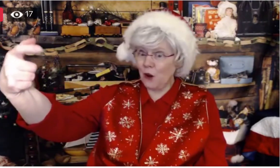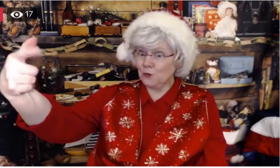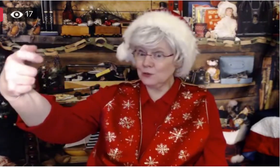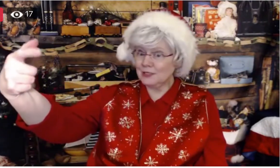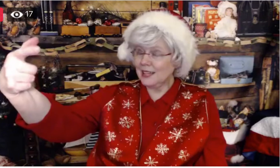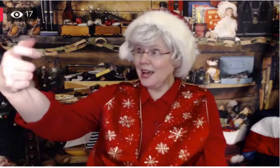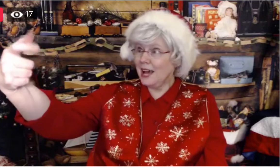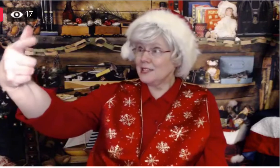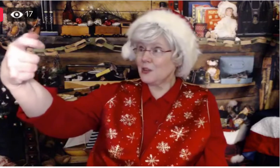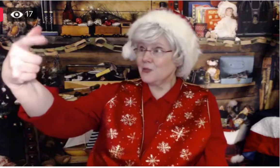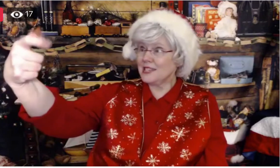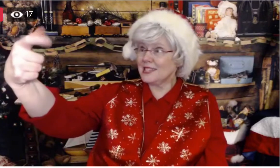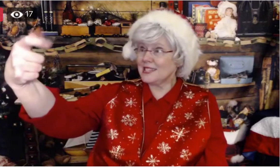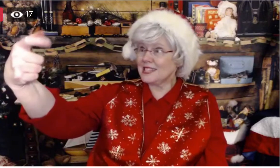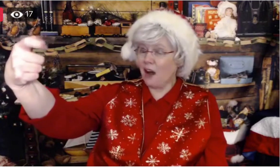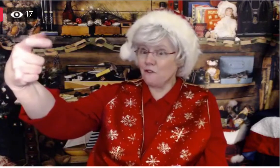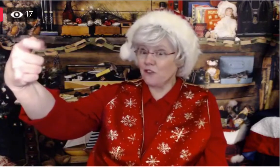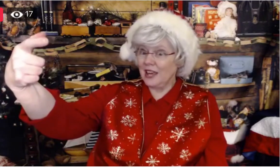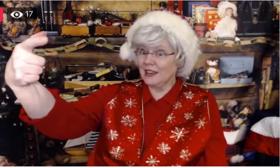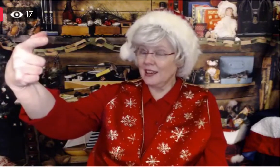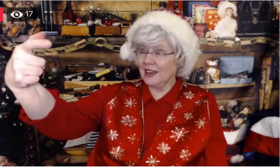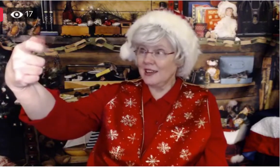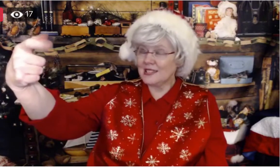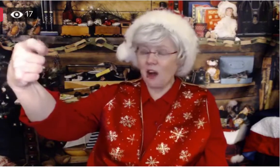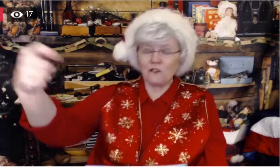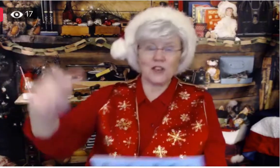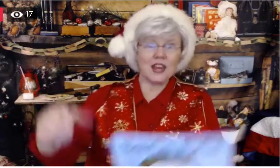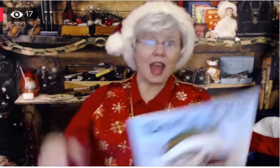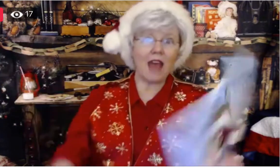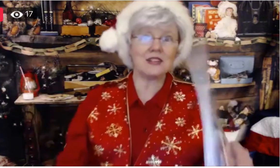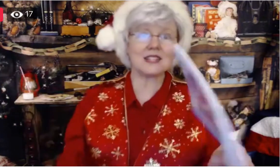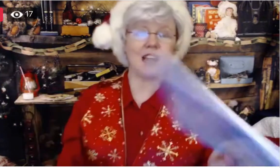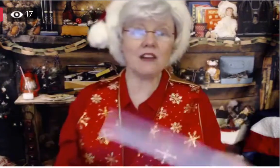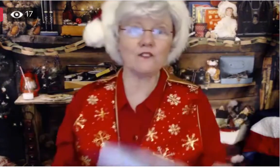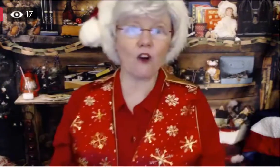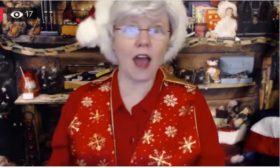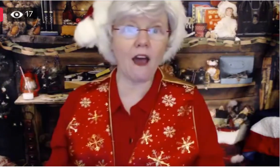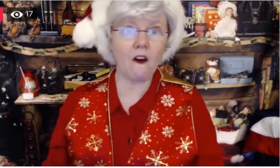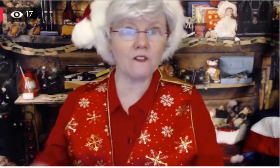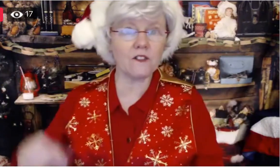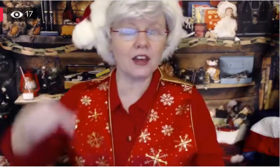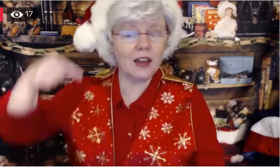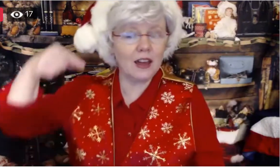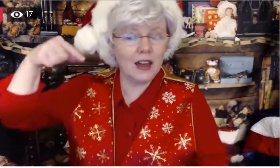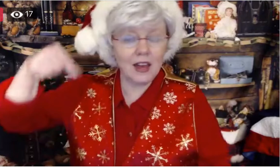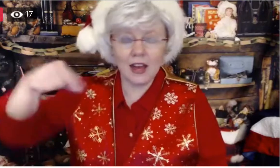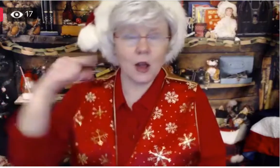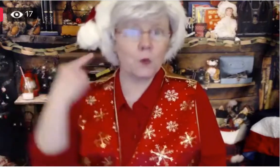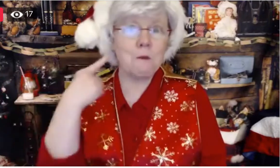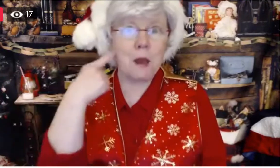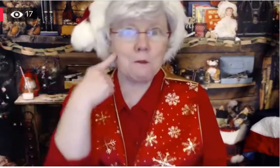phone. So this is selfie, and the sign for elf.